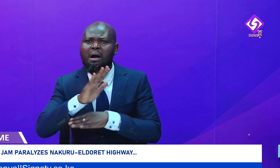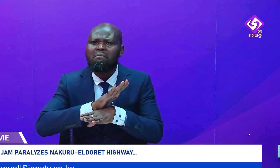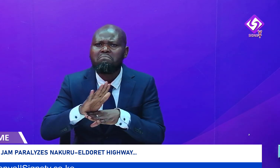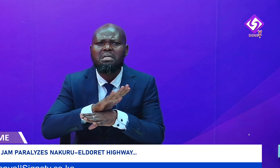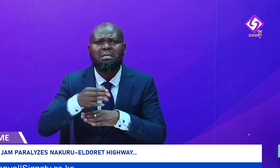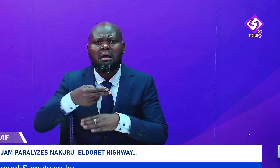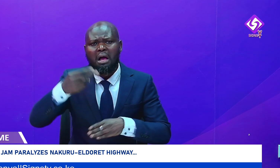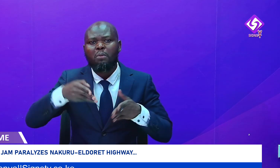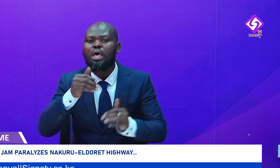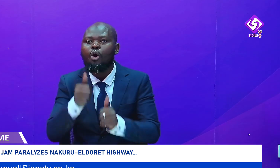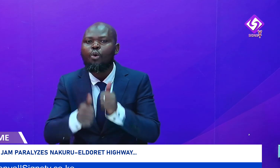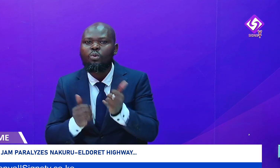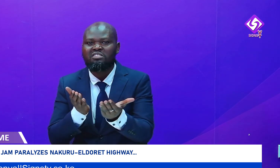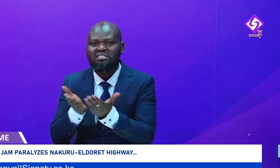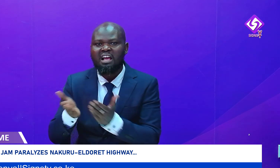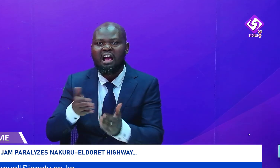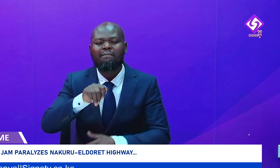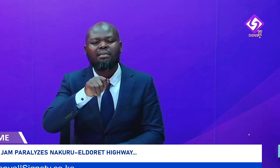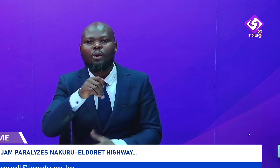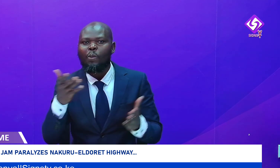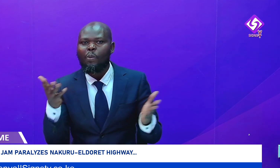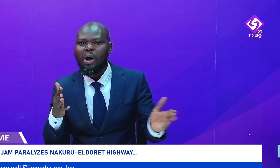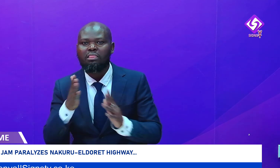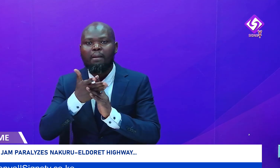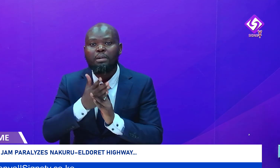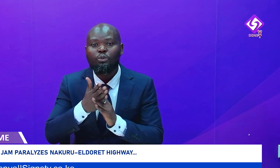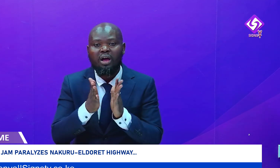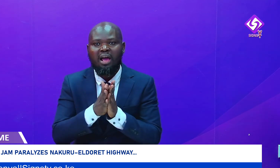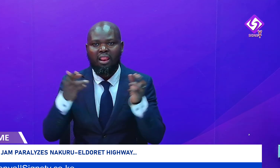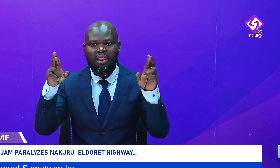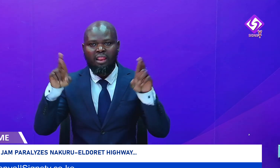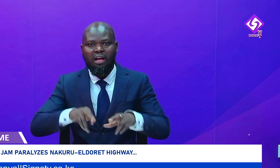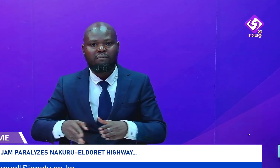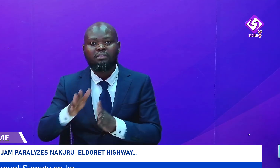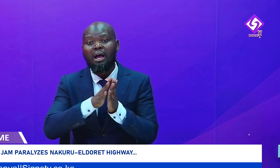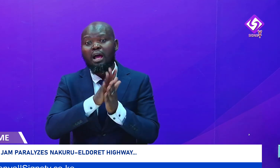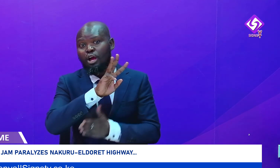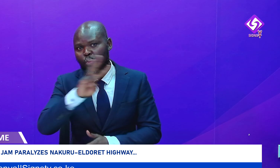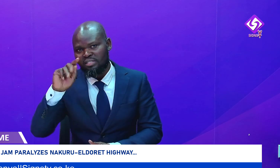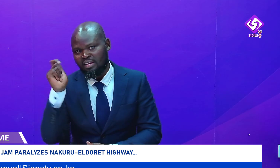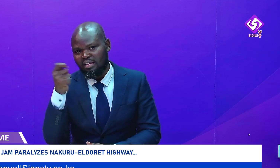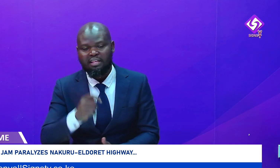highway, which serves as a key link between the Rift Valley and Western Kenya.